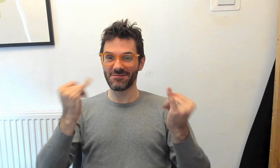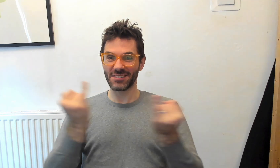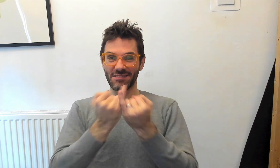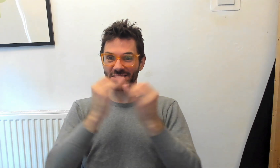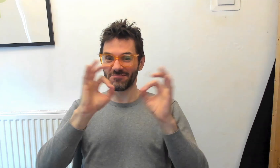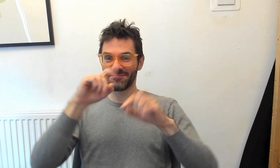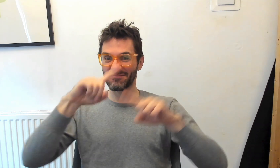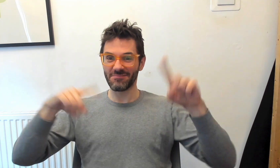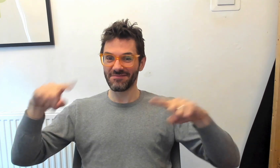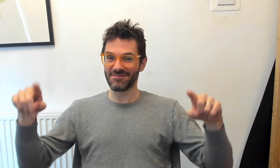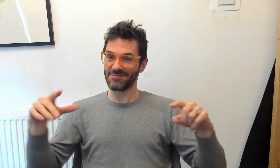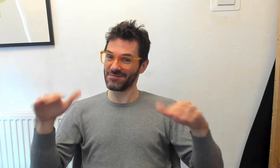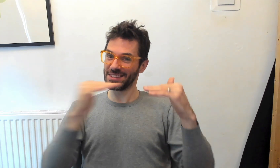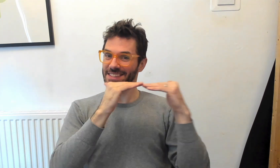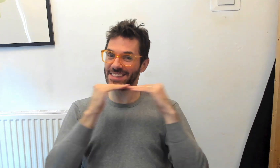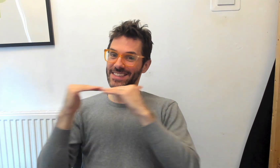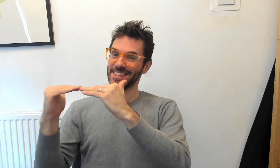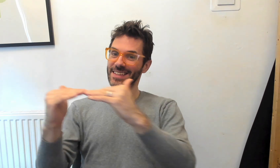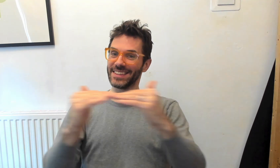conflicts, no variation, but everything is standardized.